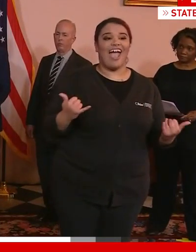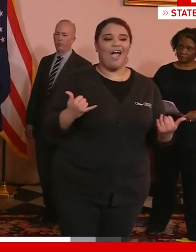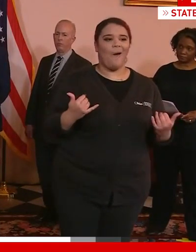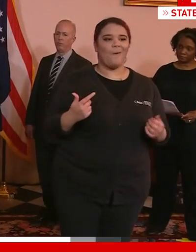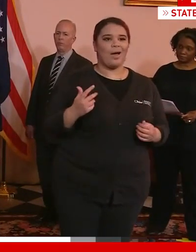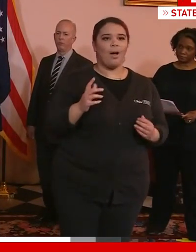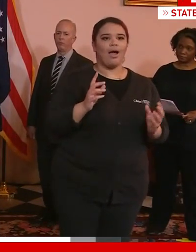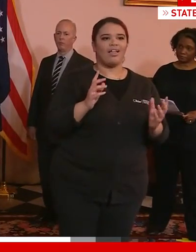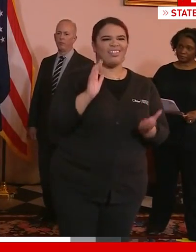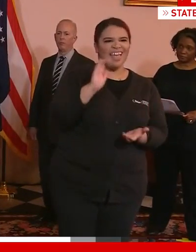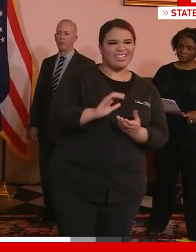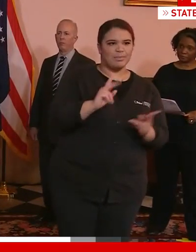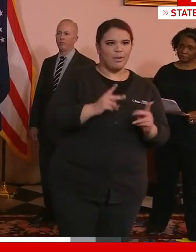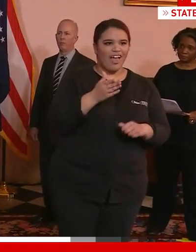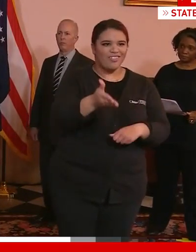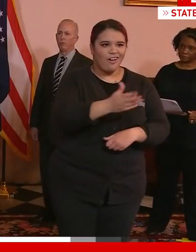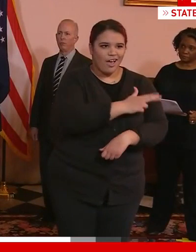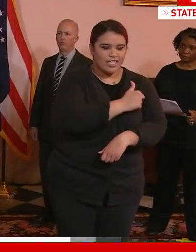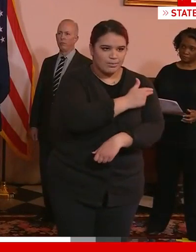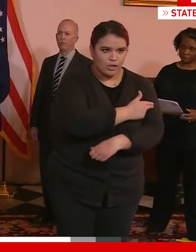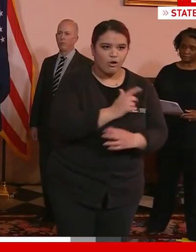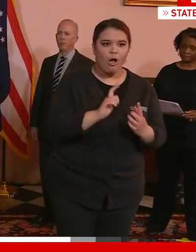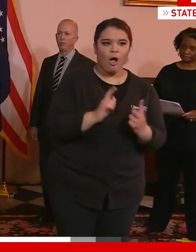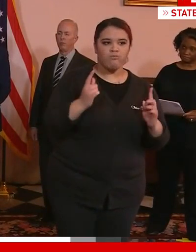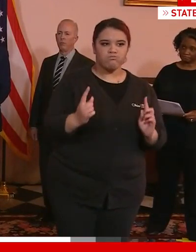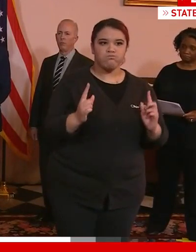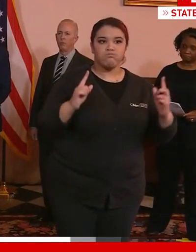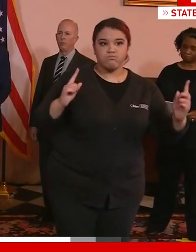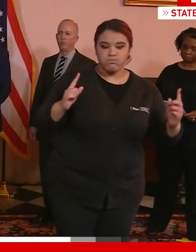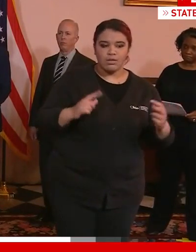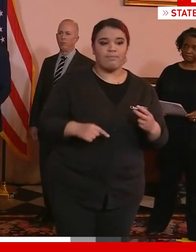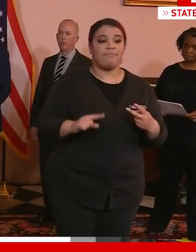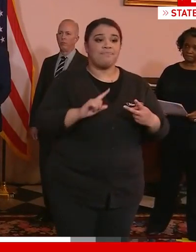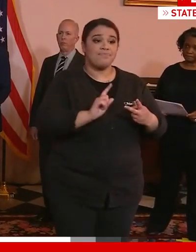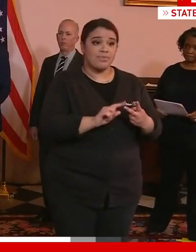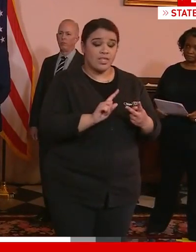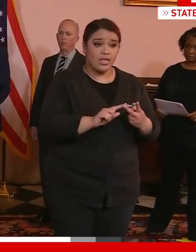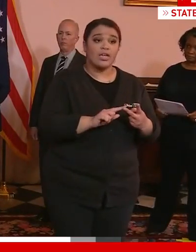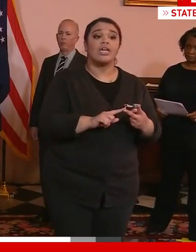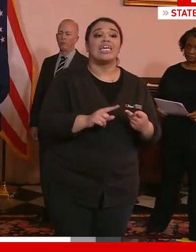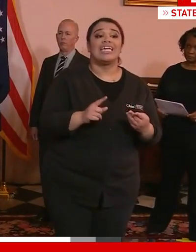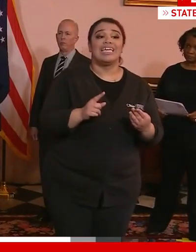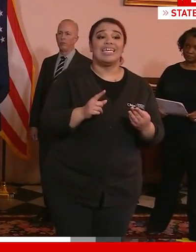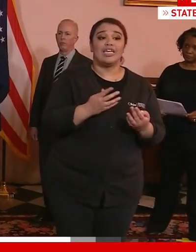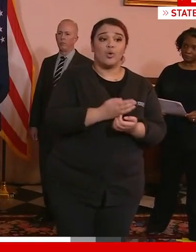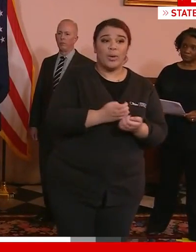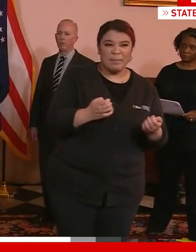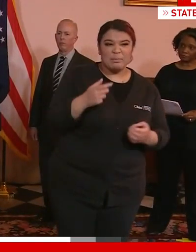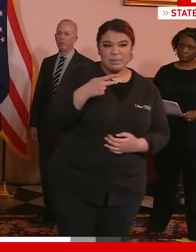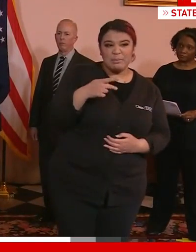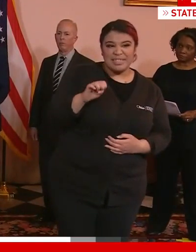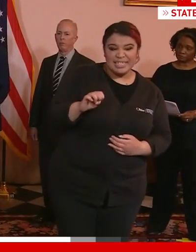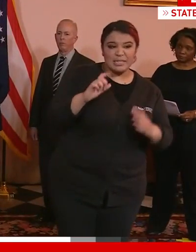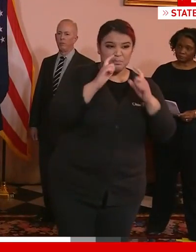the goal of this is to preserve personal protective equipment that would be used in those surgeries. It's also to preserve beds,